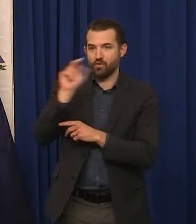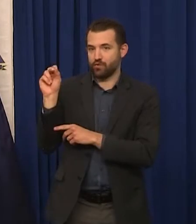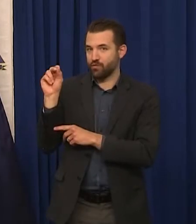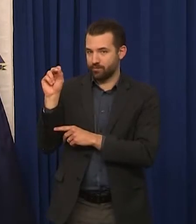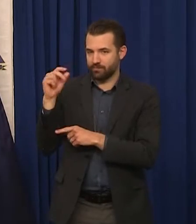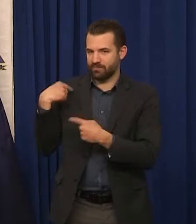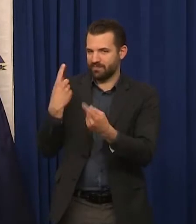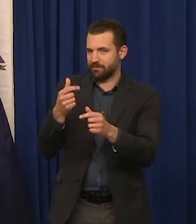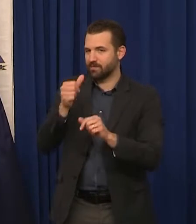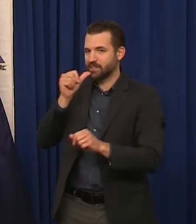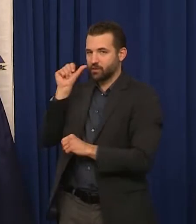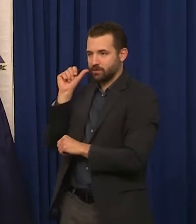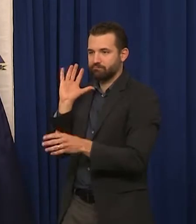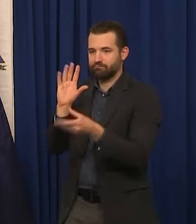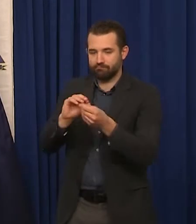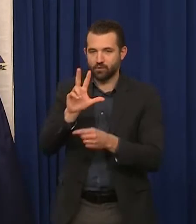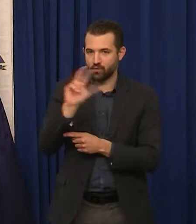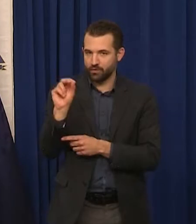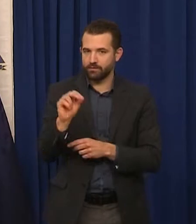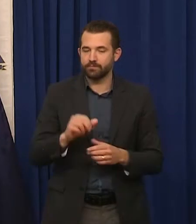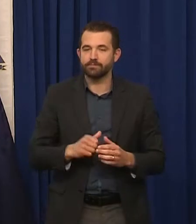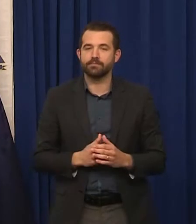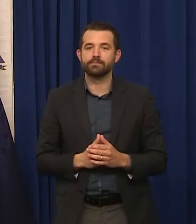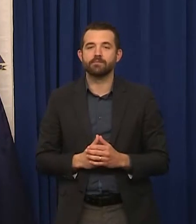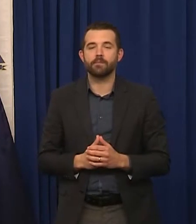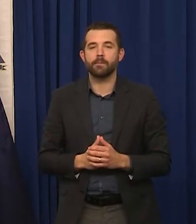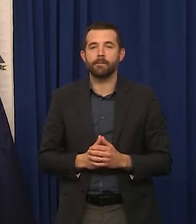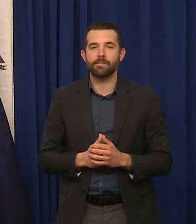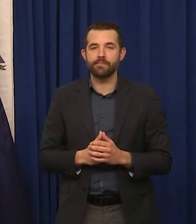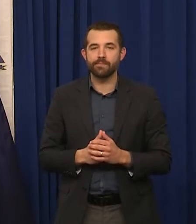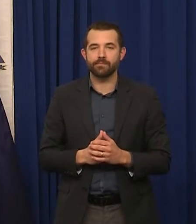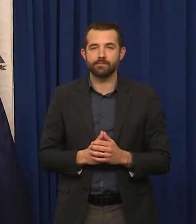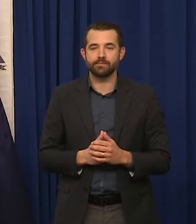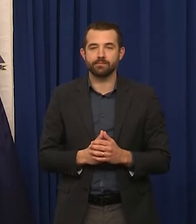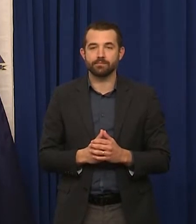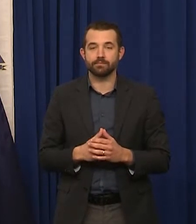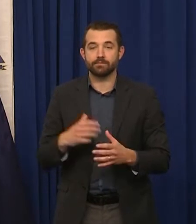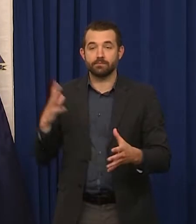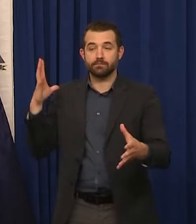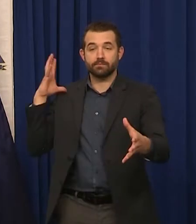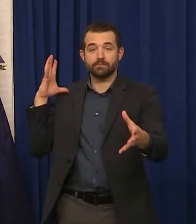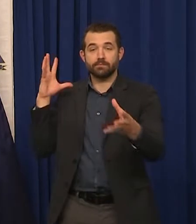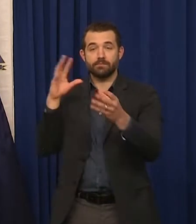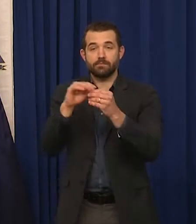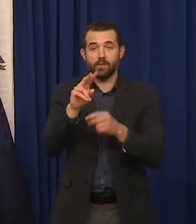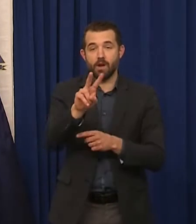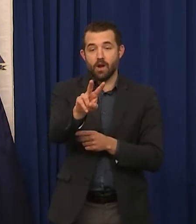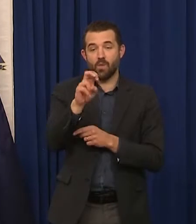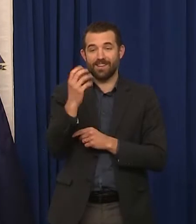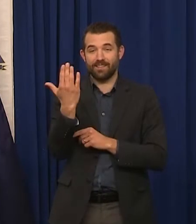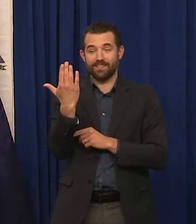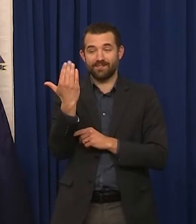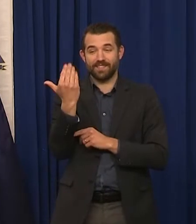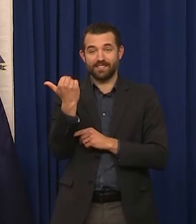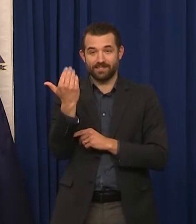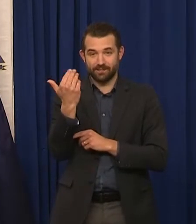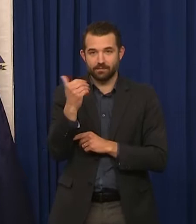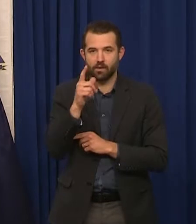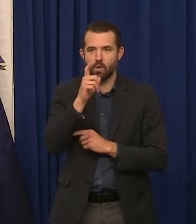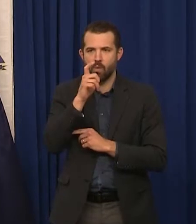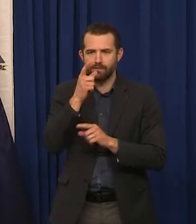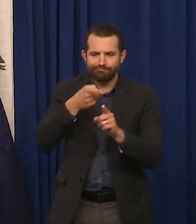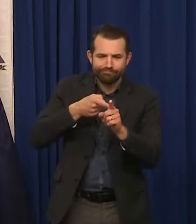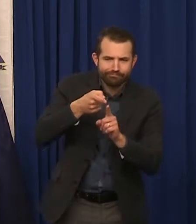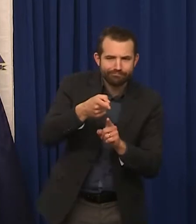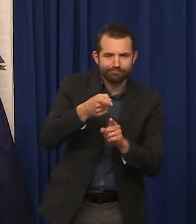since yesterday. And all told, there are 215 healthcare workers who have been affected